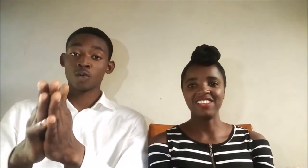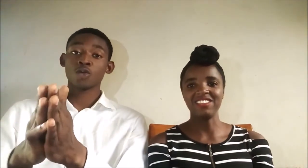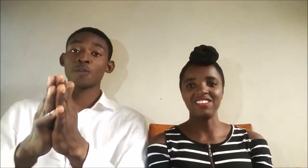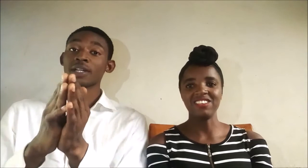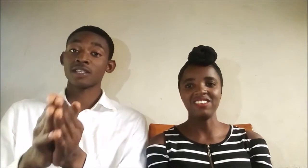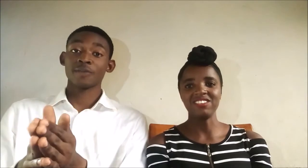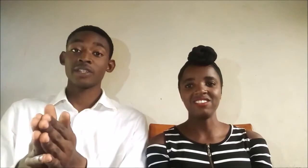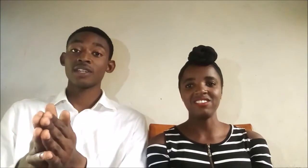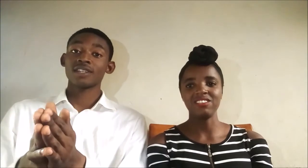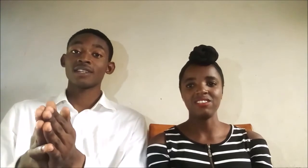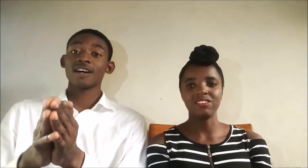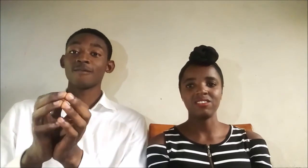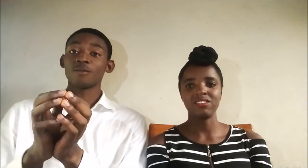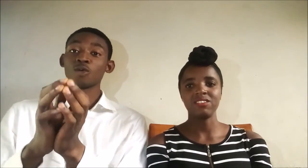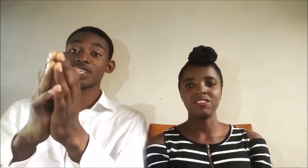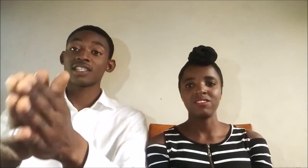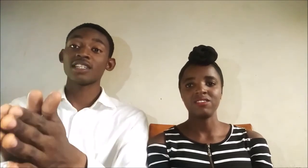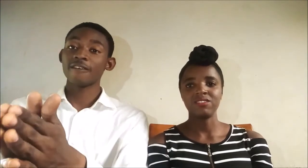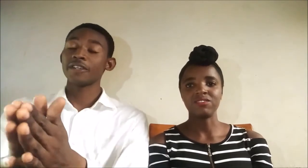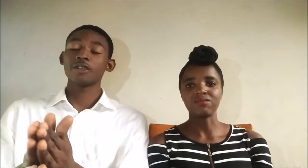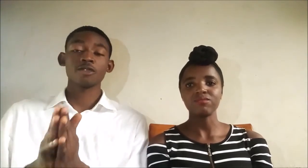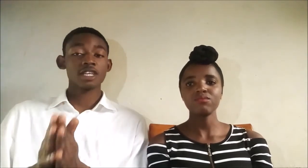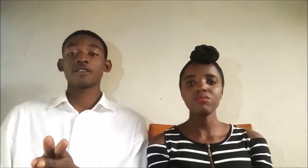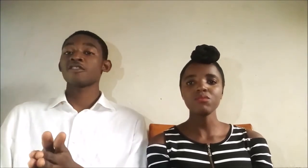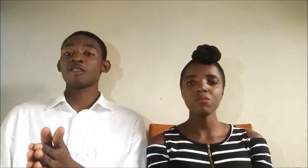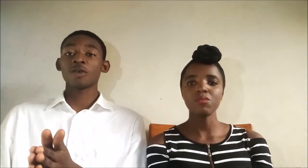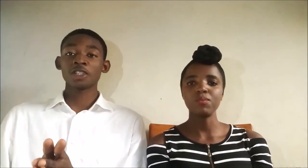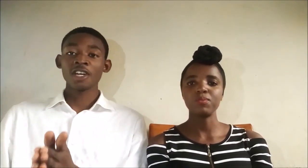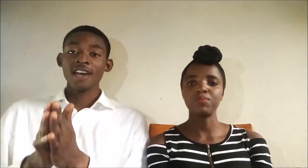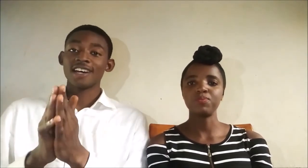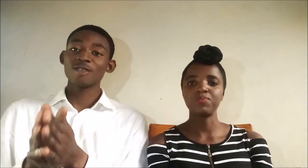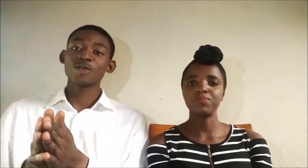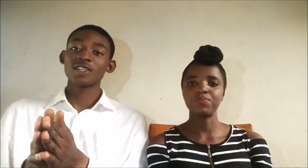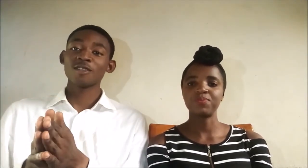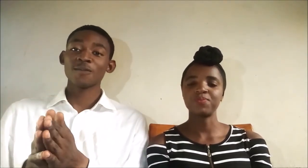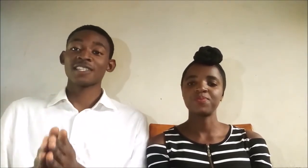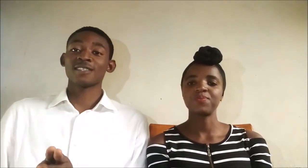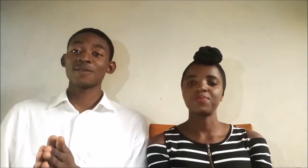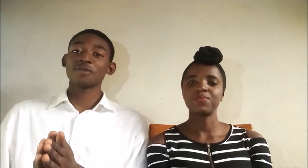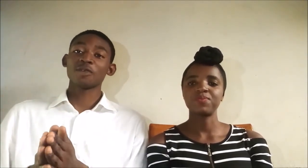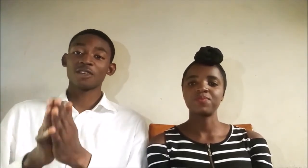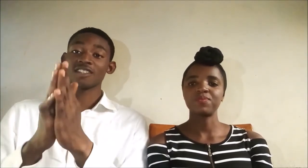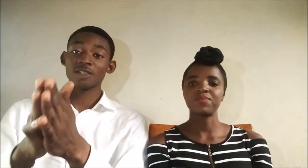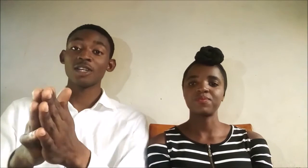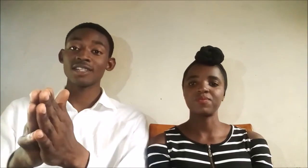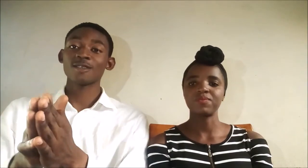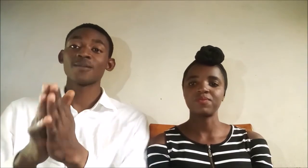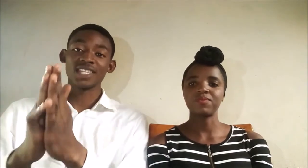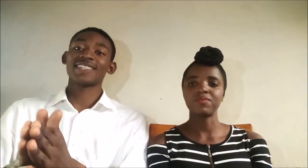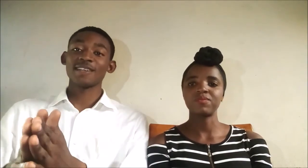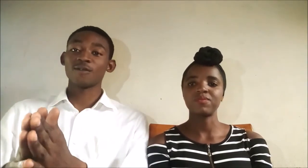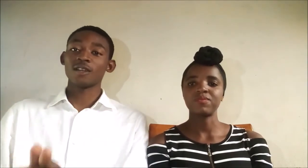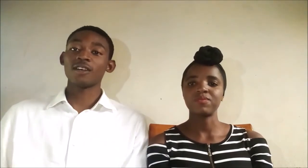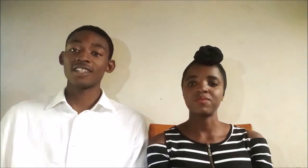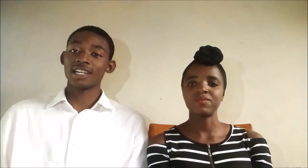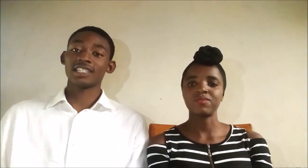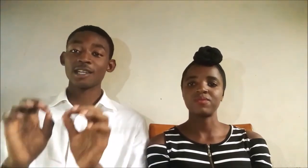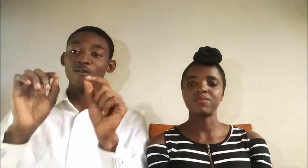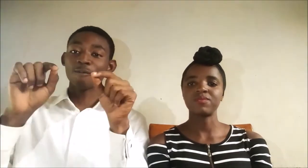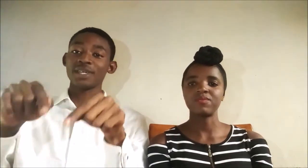who participated, who sent in their videos. Thank you very much. And those who did not participate but still learned something, thank you for learning and thank you for being